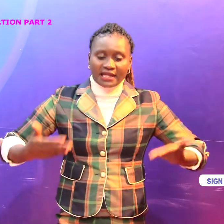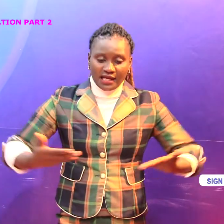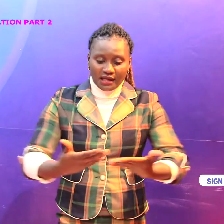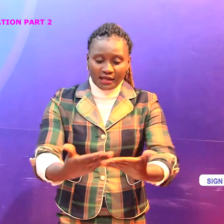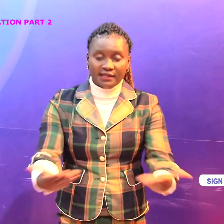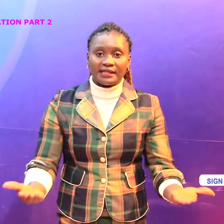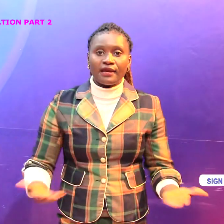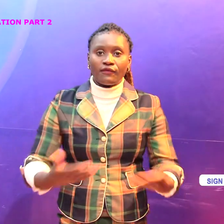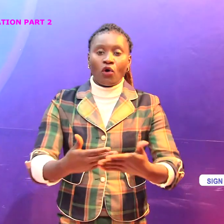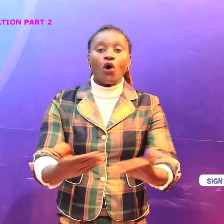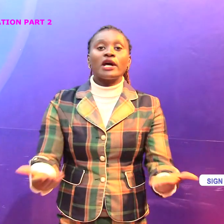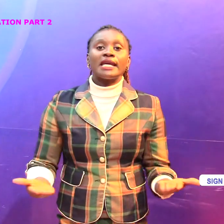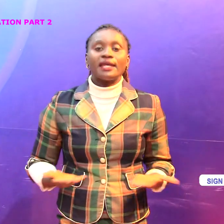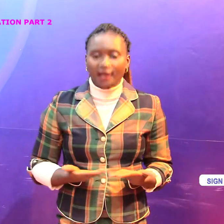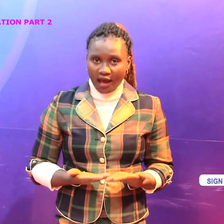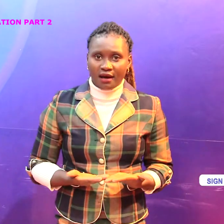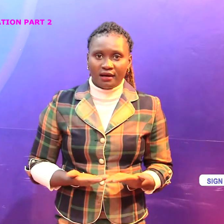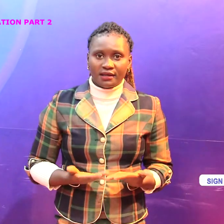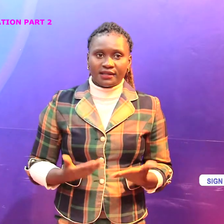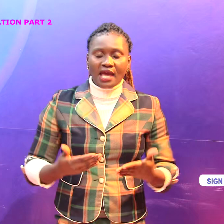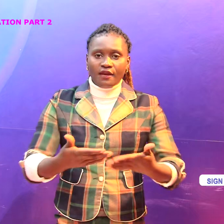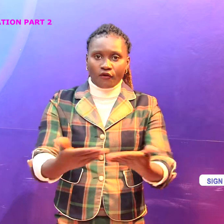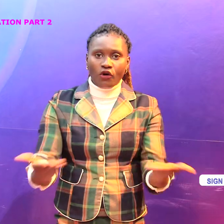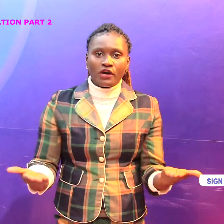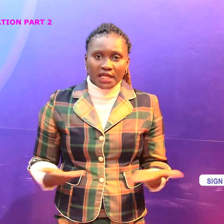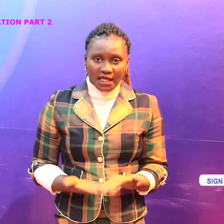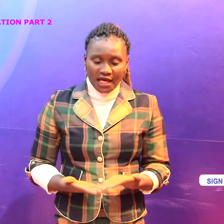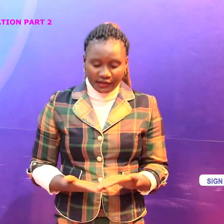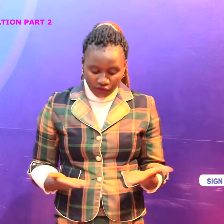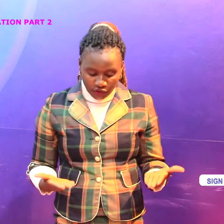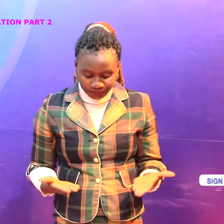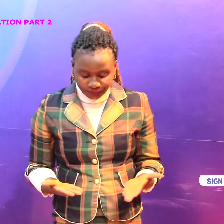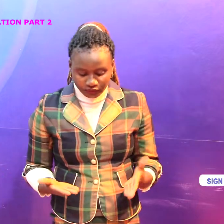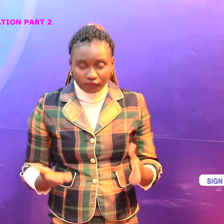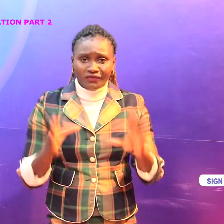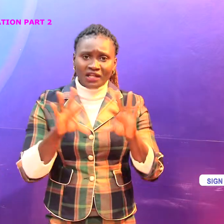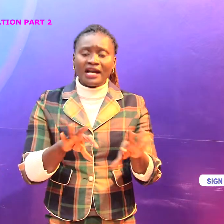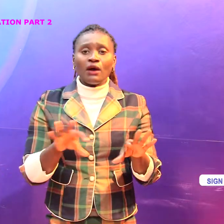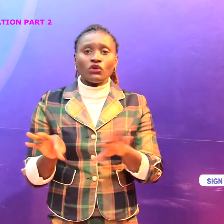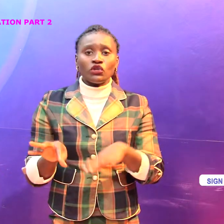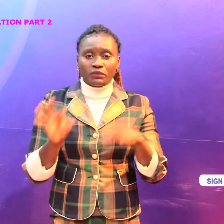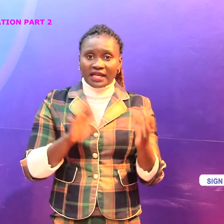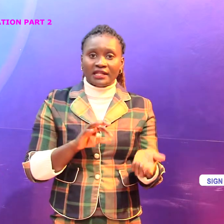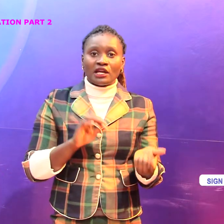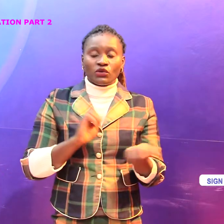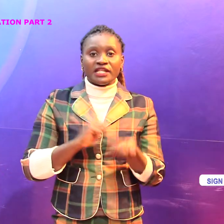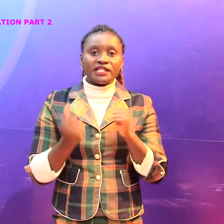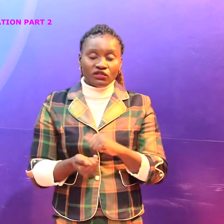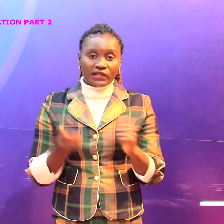then this is a sign for here. Sign for here. So now we go to make it, we change it into